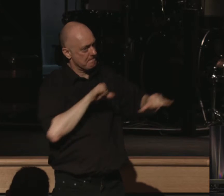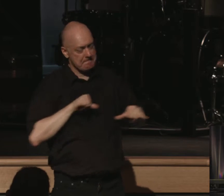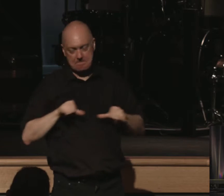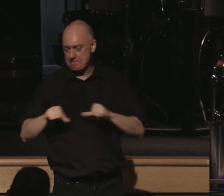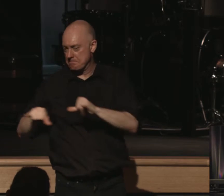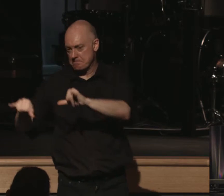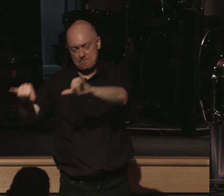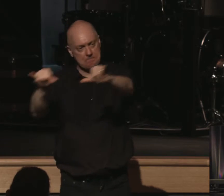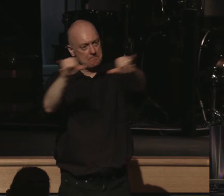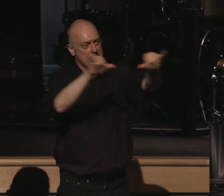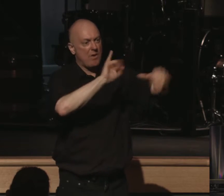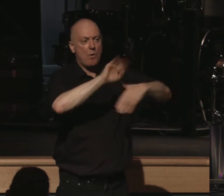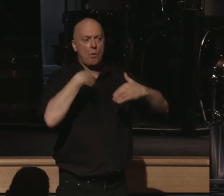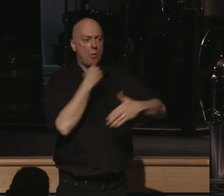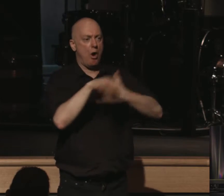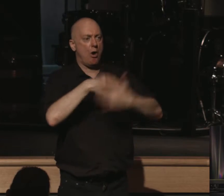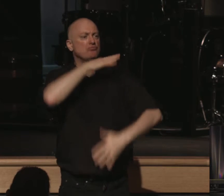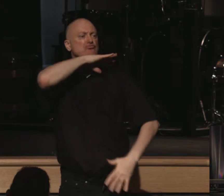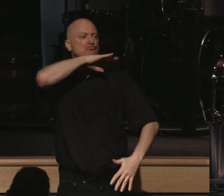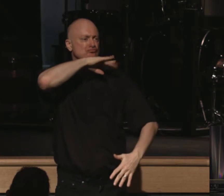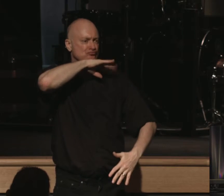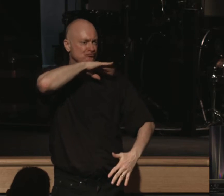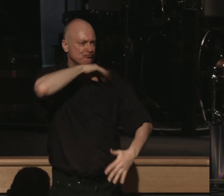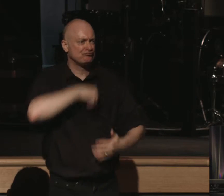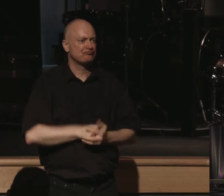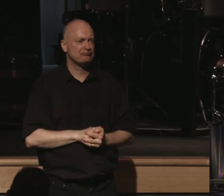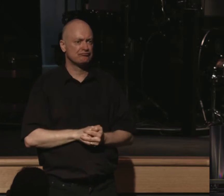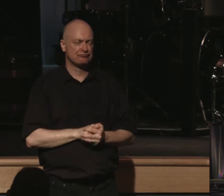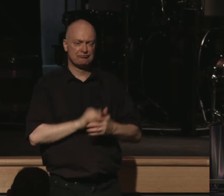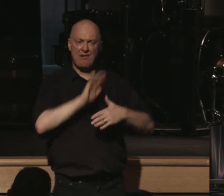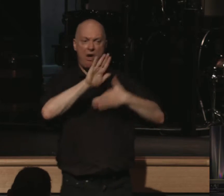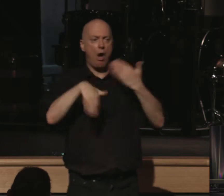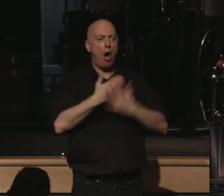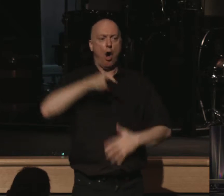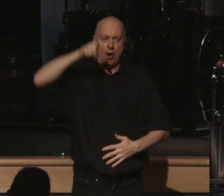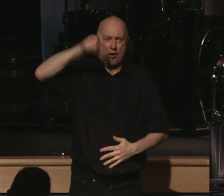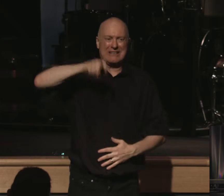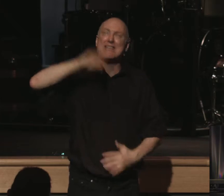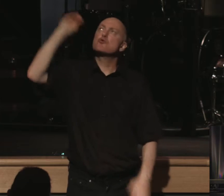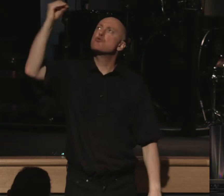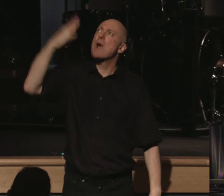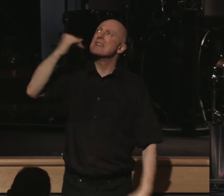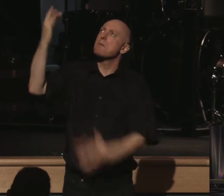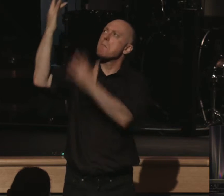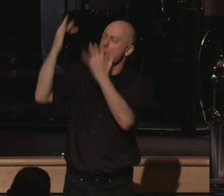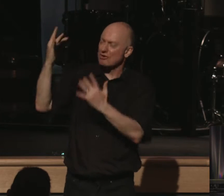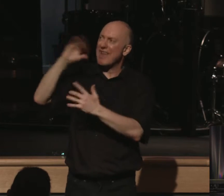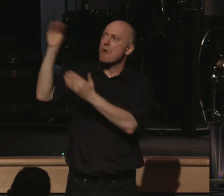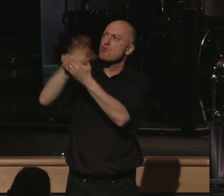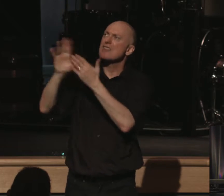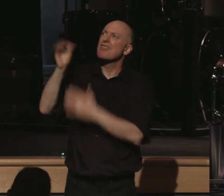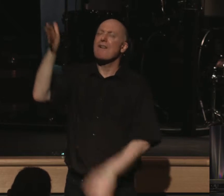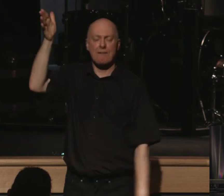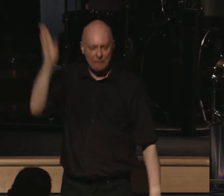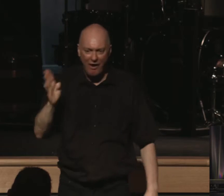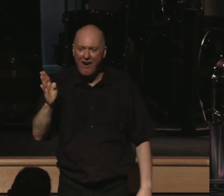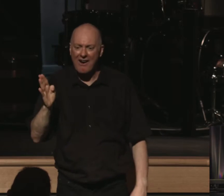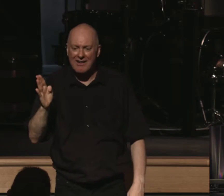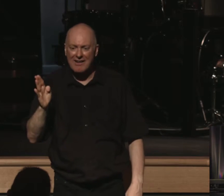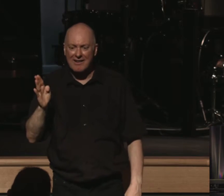all had dirt on our hands. We are all in need of the grace and the mercy and the righteousness of God. They separate